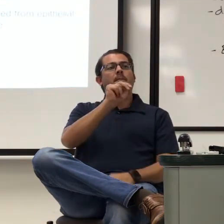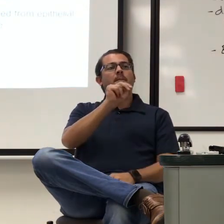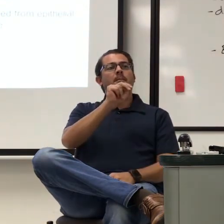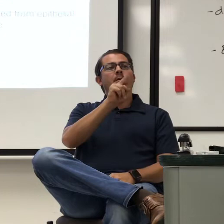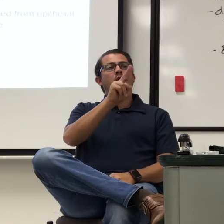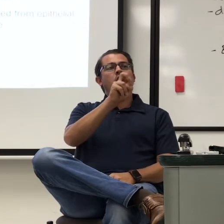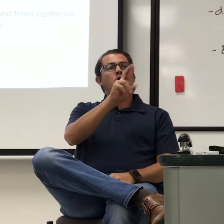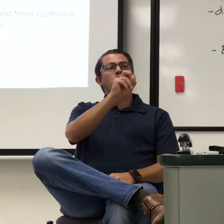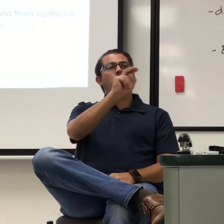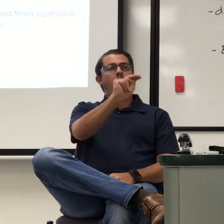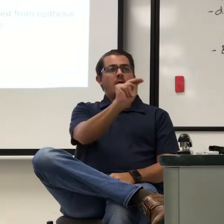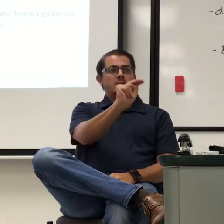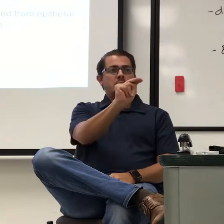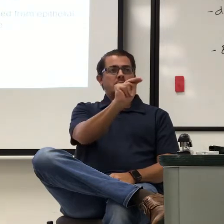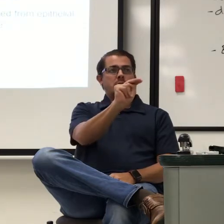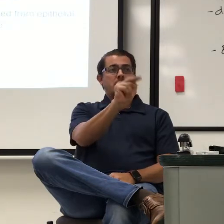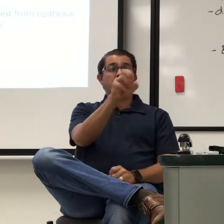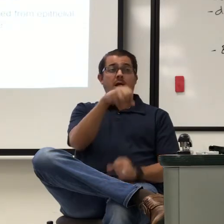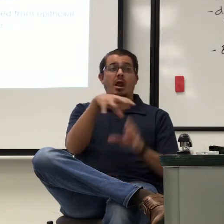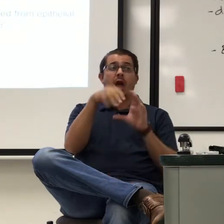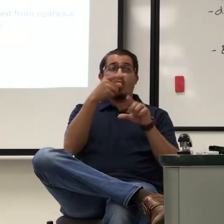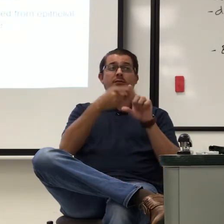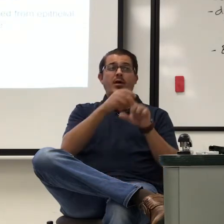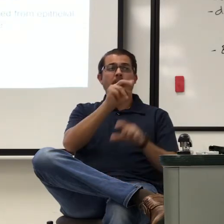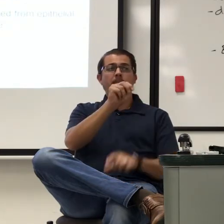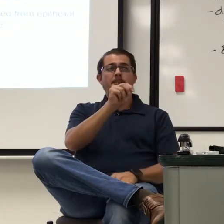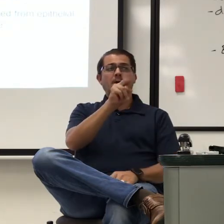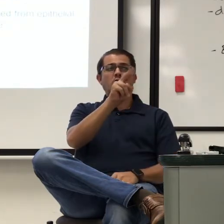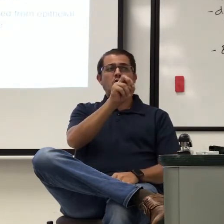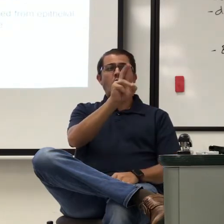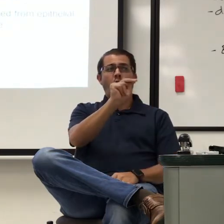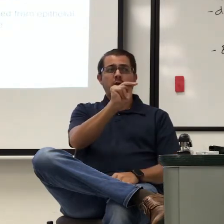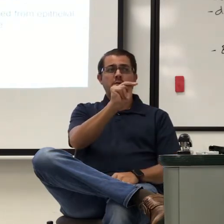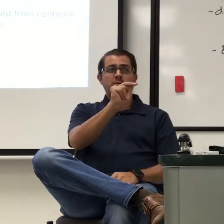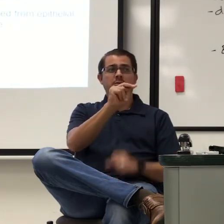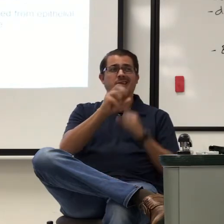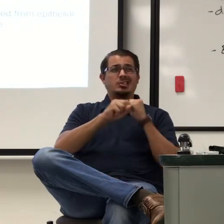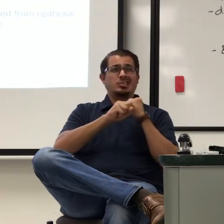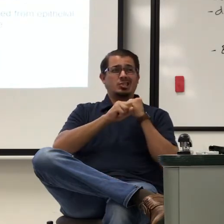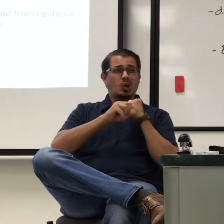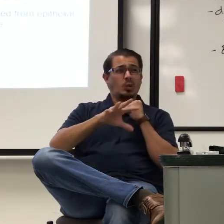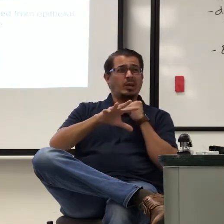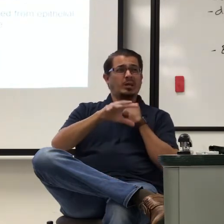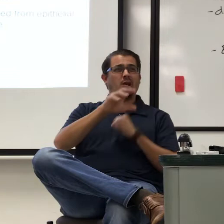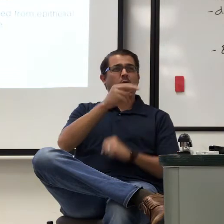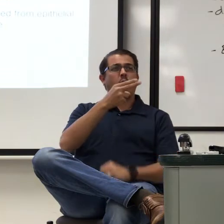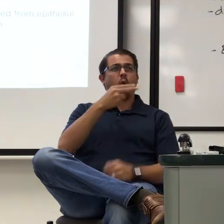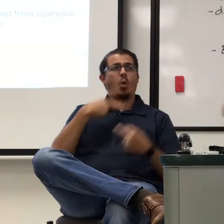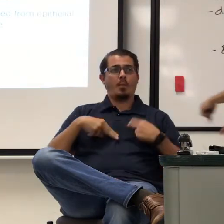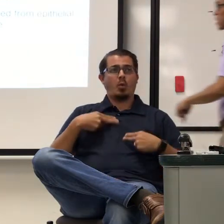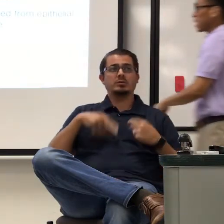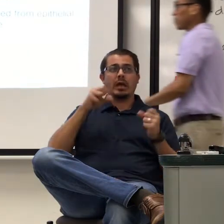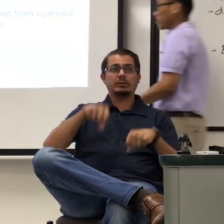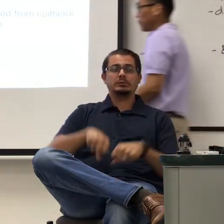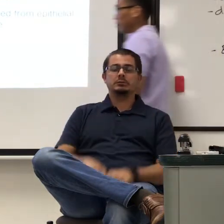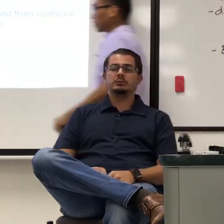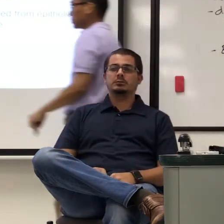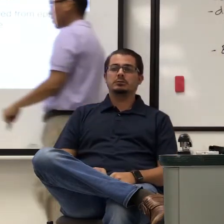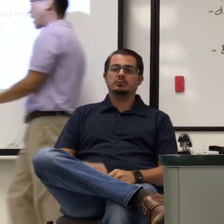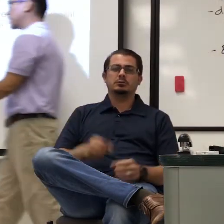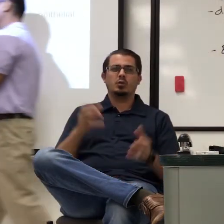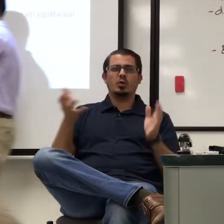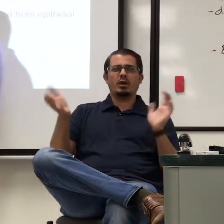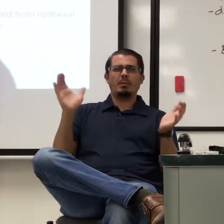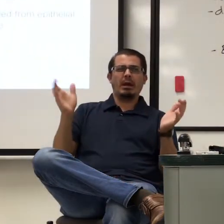not have heard of before. Neurons secrete hormones. I'll write both of them on there. So let's just kind of compare